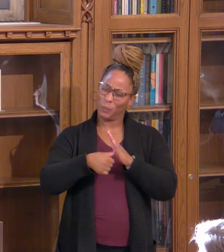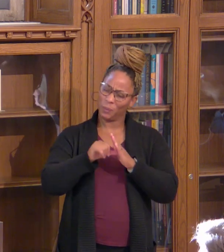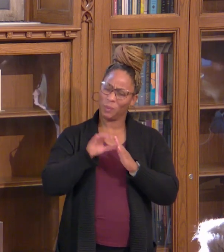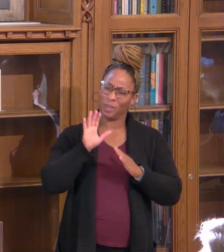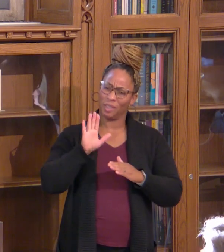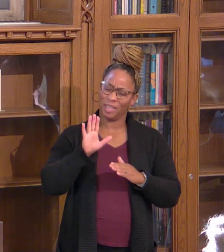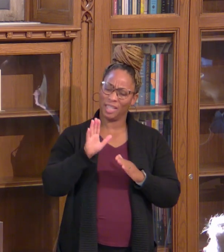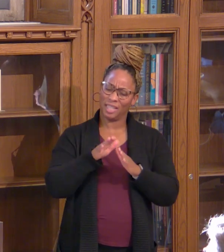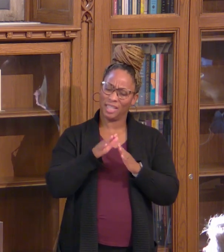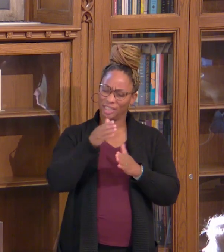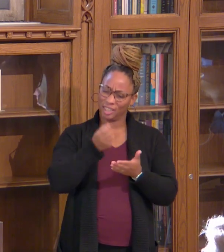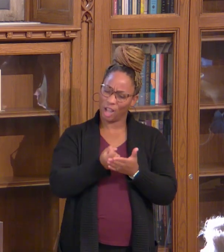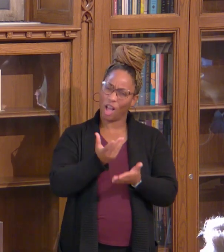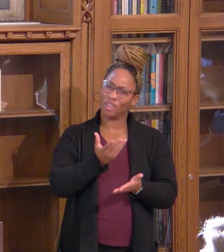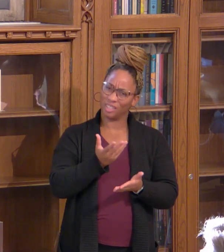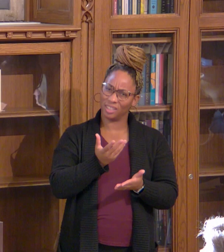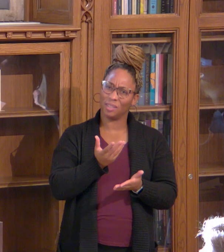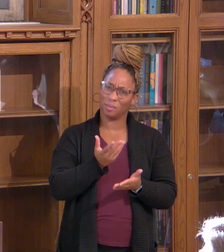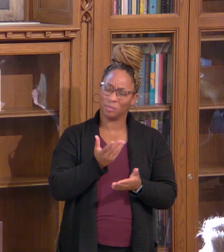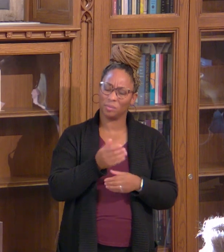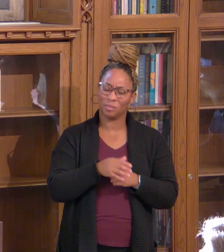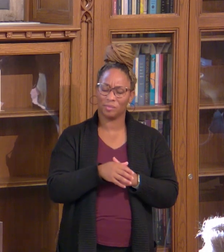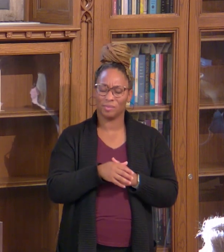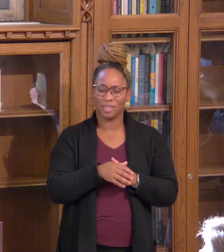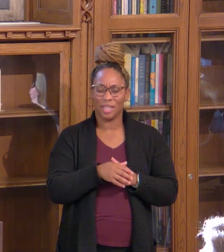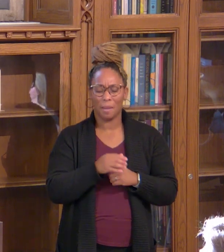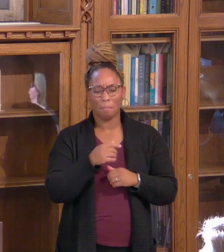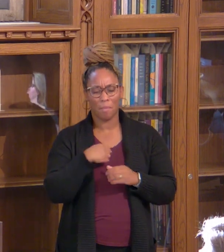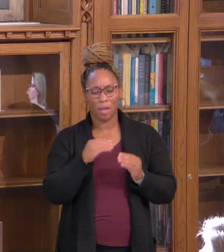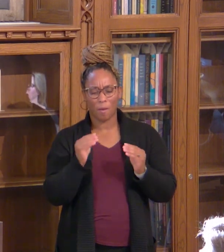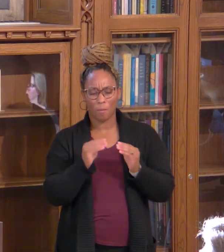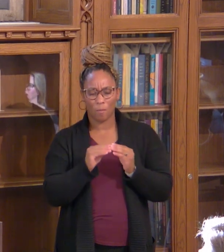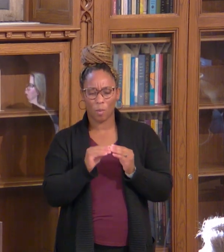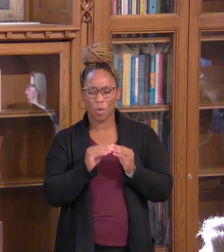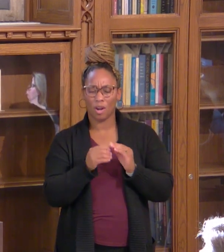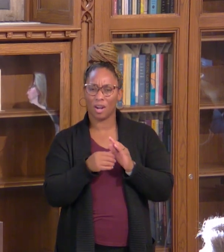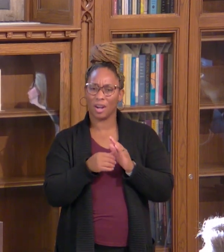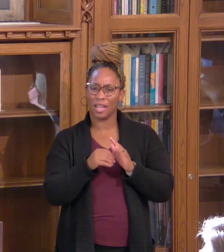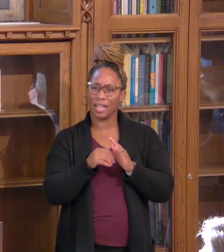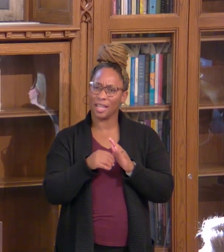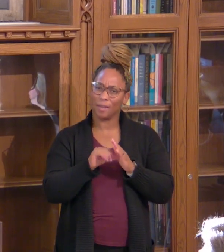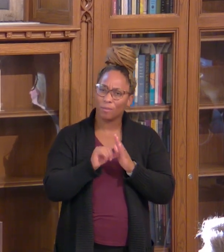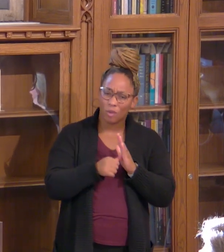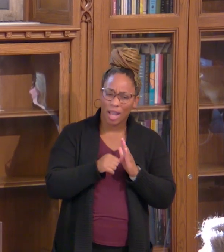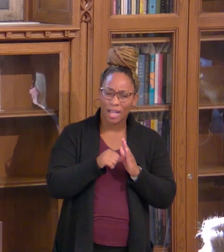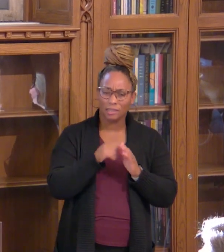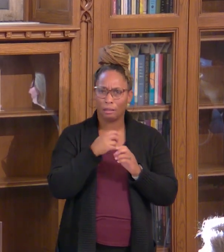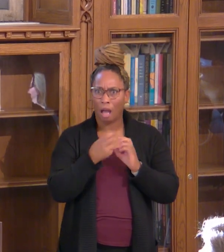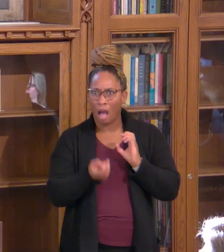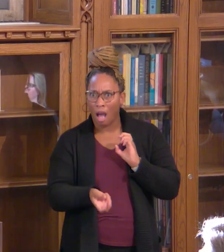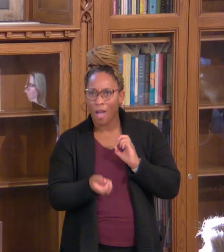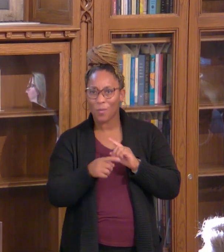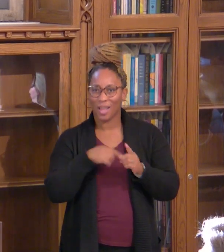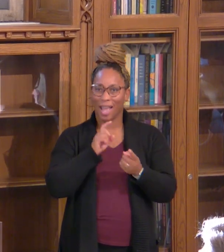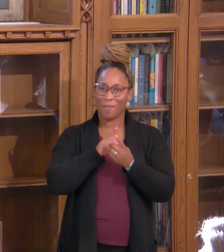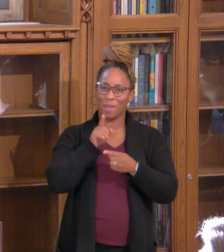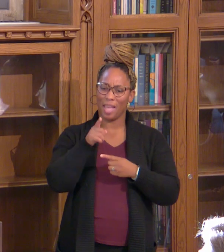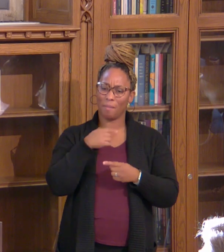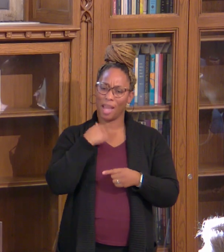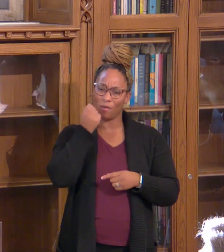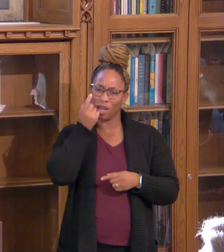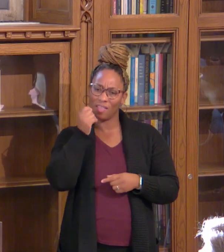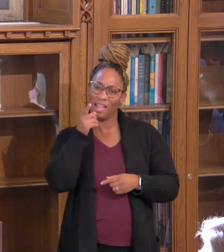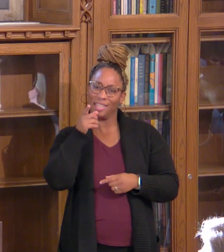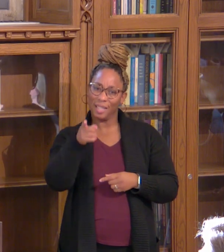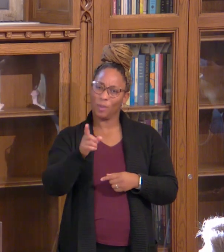Professor Franklin's scholarship however I was even more impressed and odd when I met him and realized he